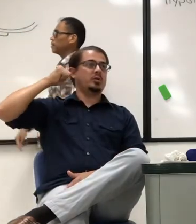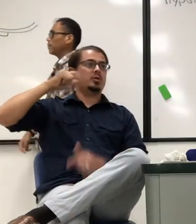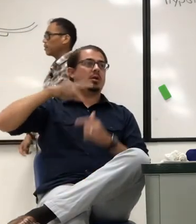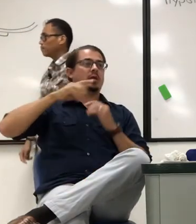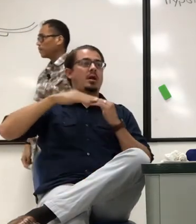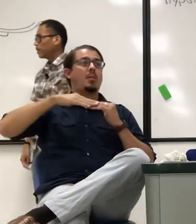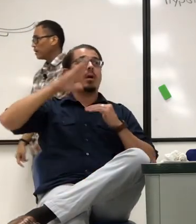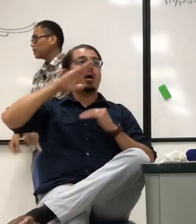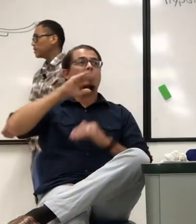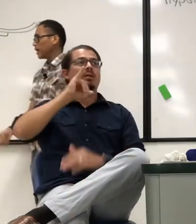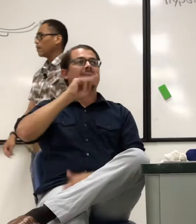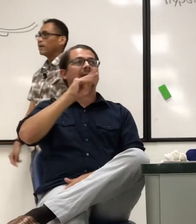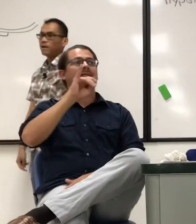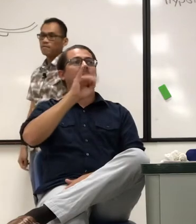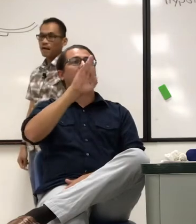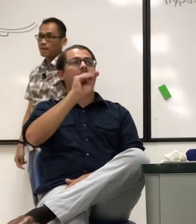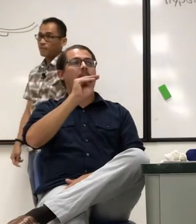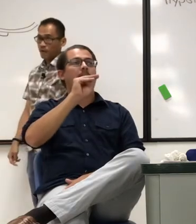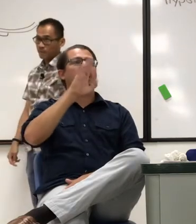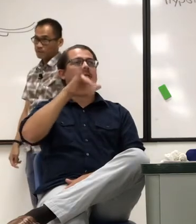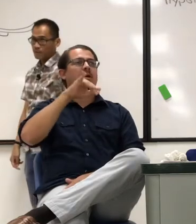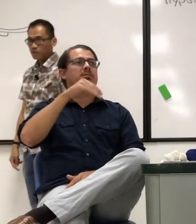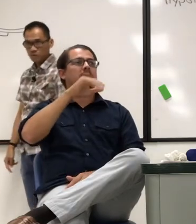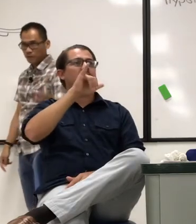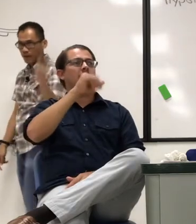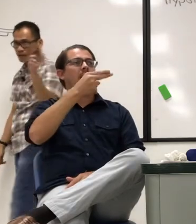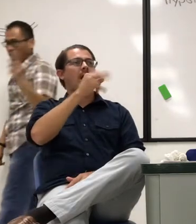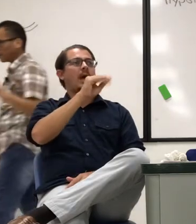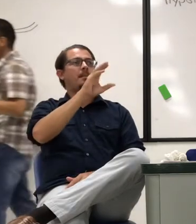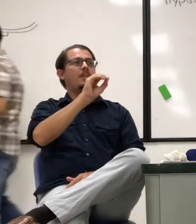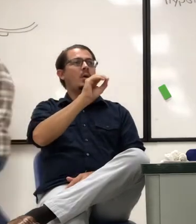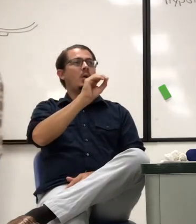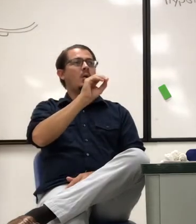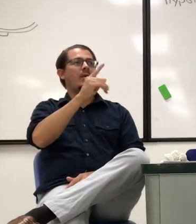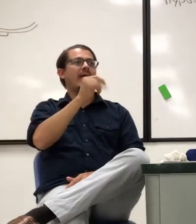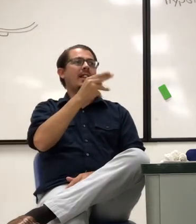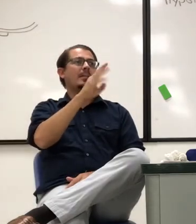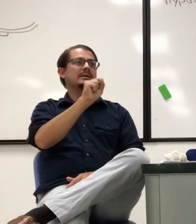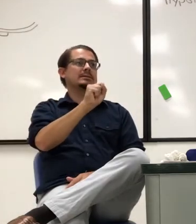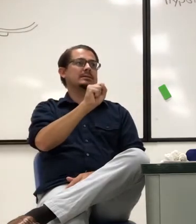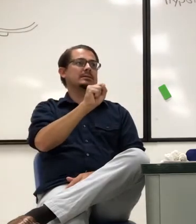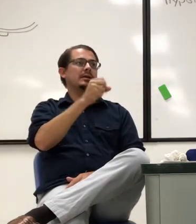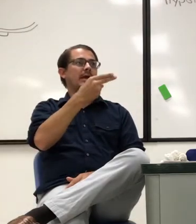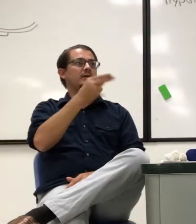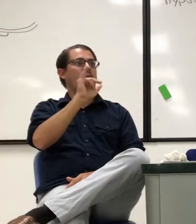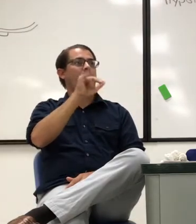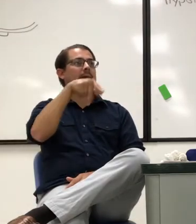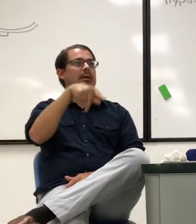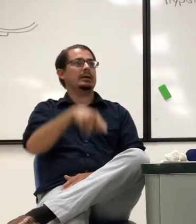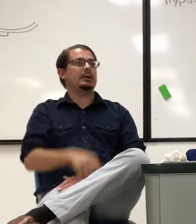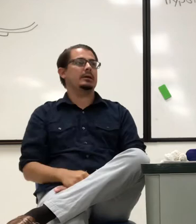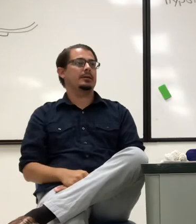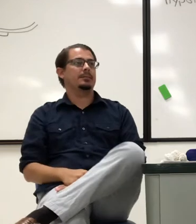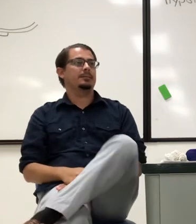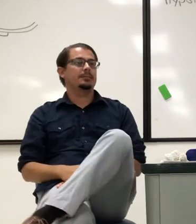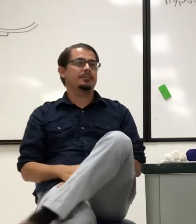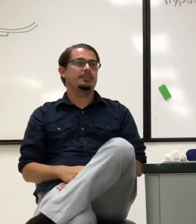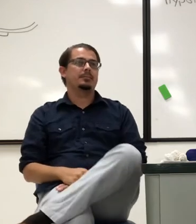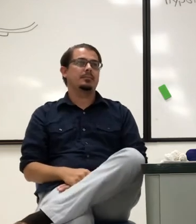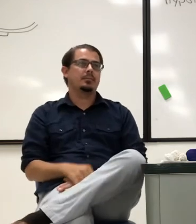the infundibulum is the area of the hypothalamus. So I'll just put HYP.